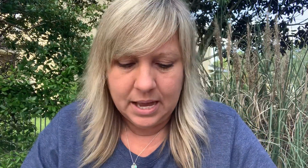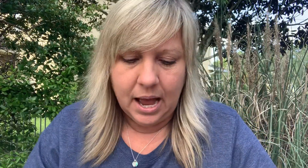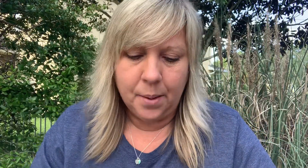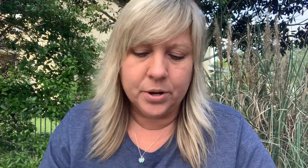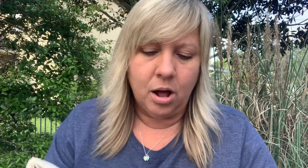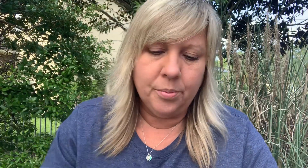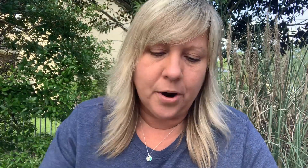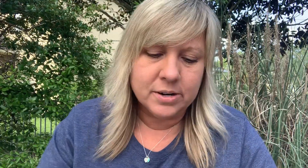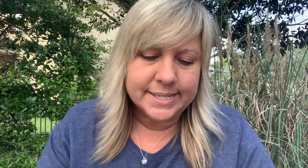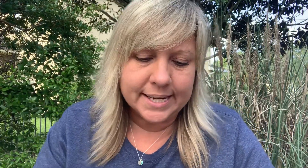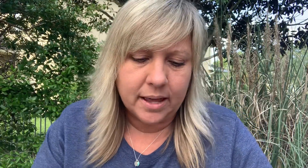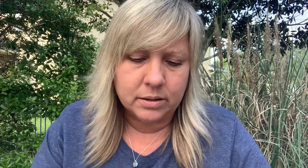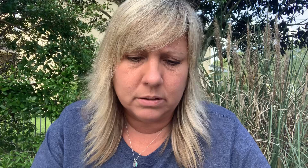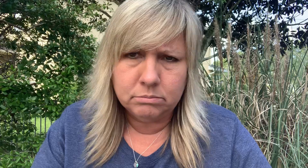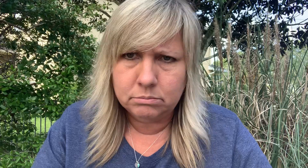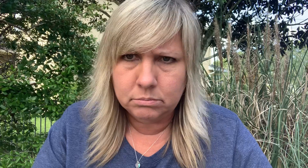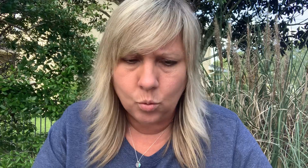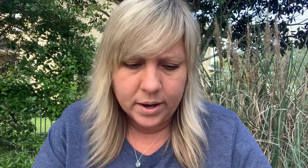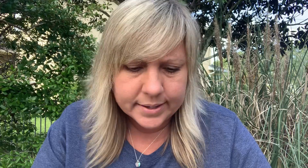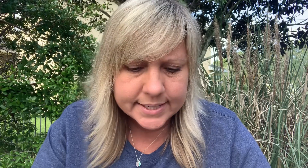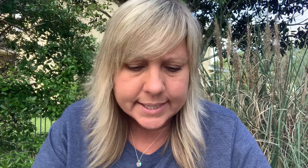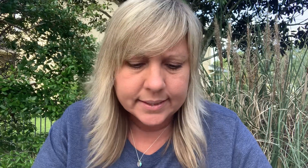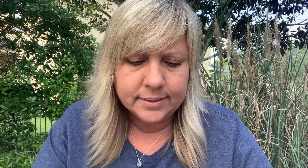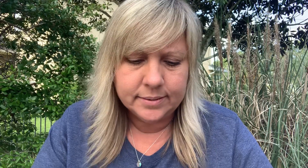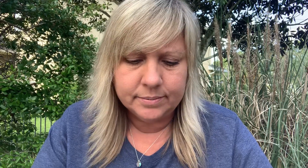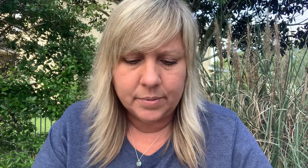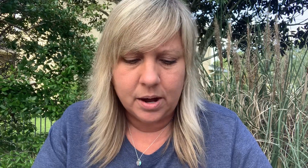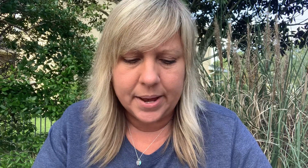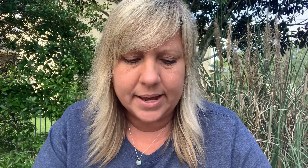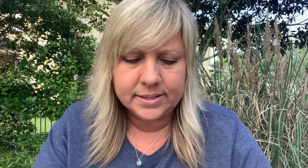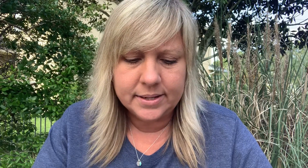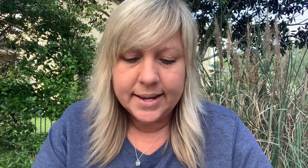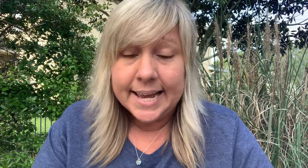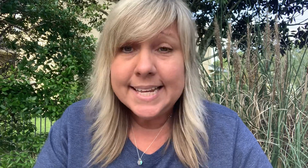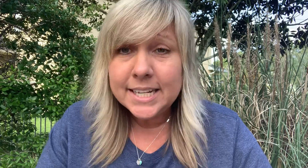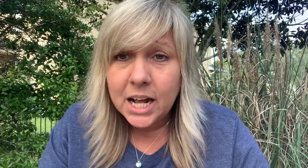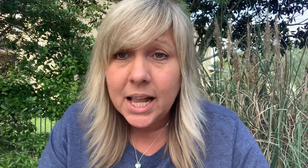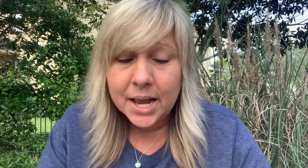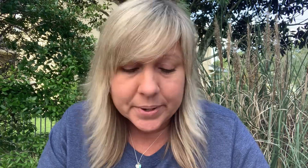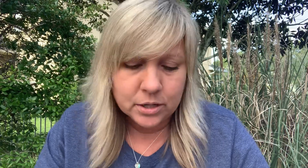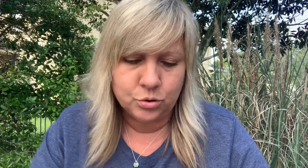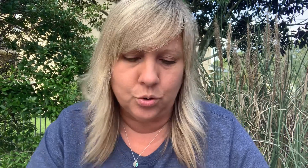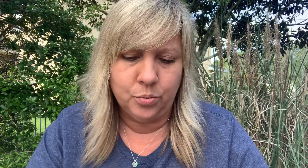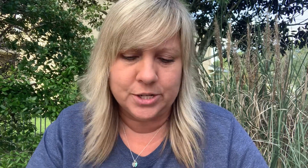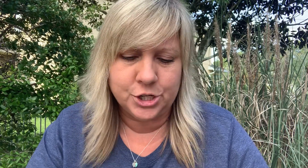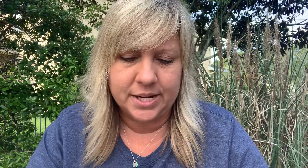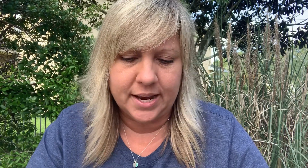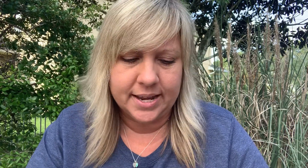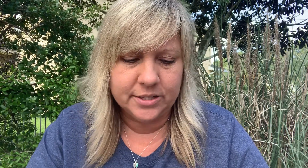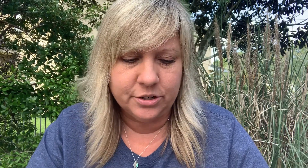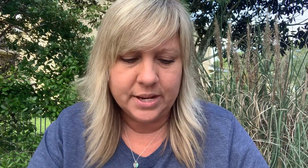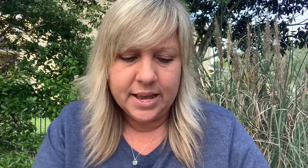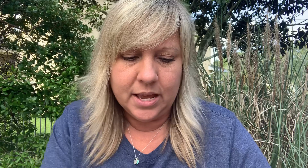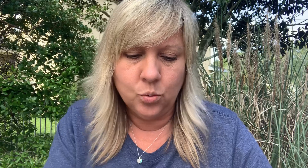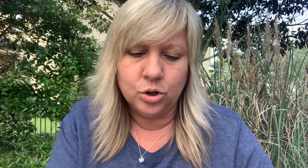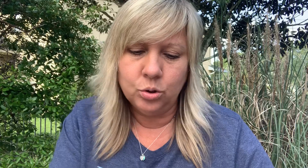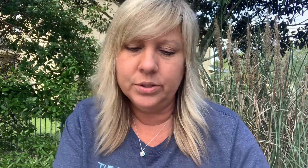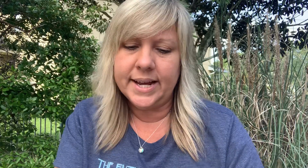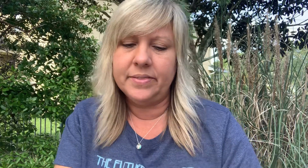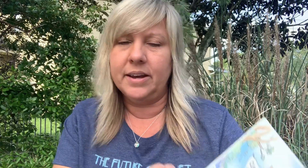I put all the parts together. "What is it?" Mom asked. "It's a climate control machine," I answered. "It will cool down the